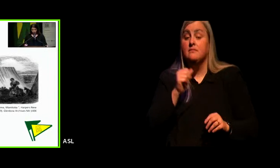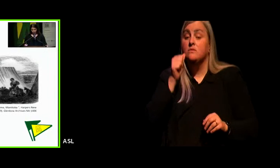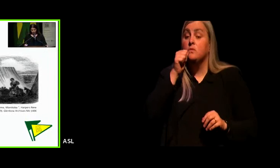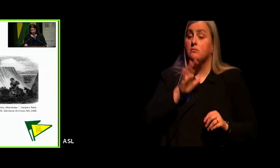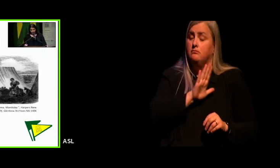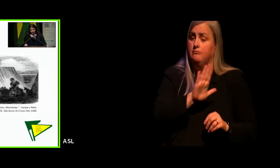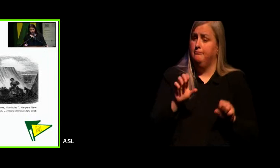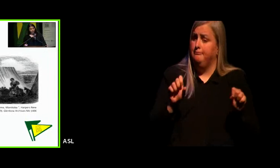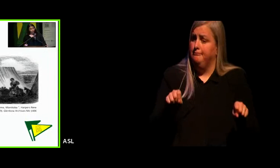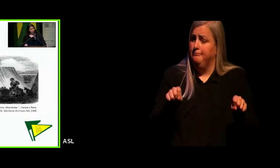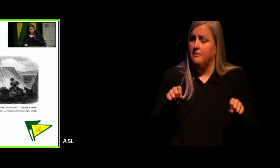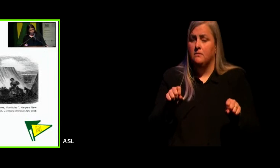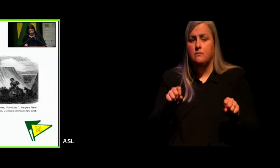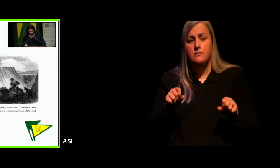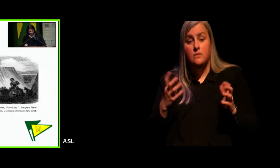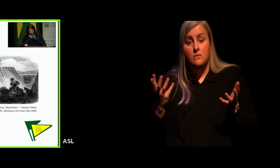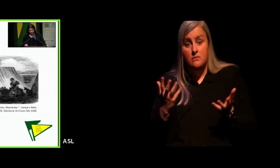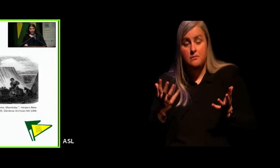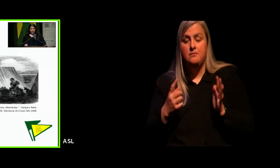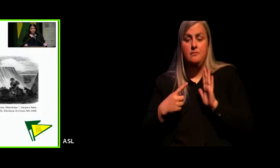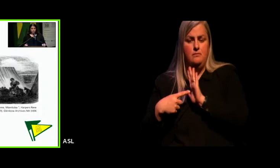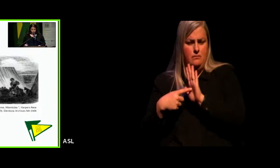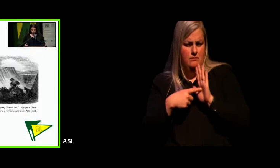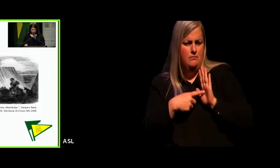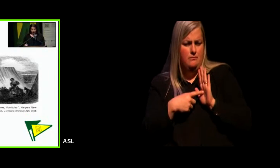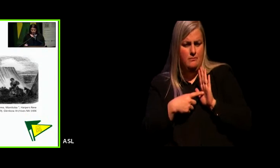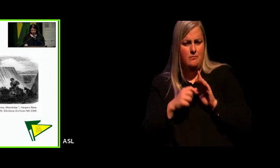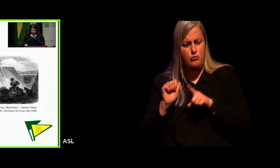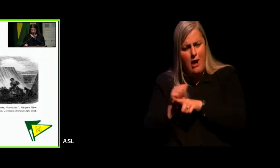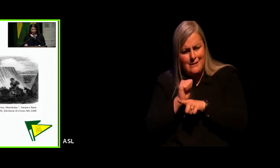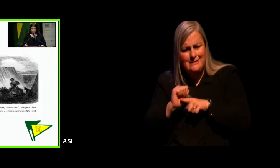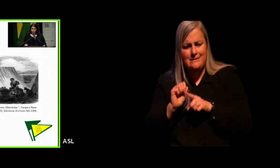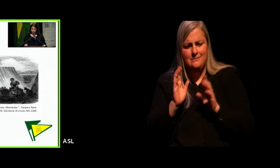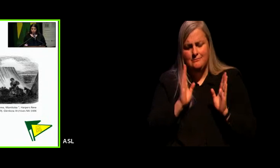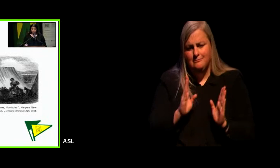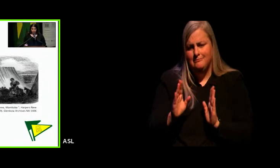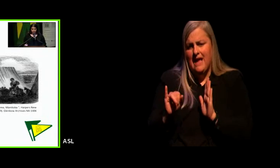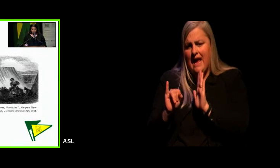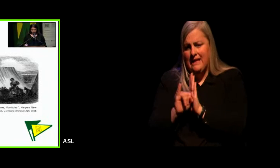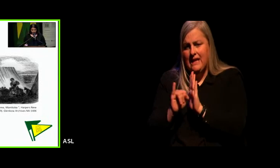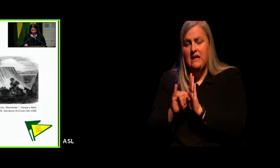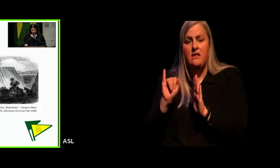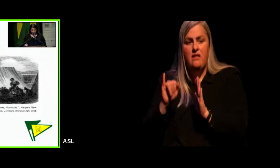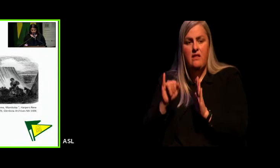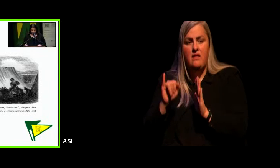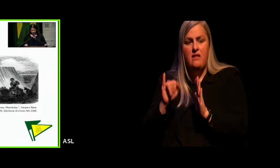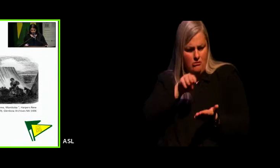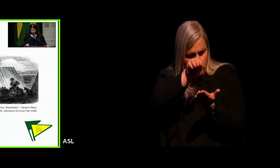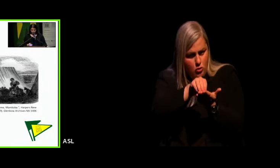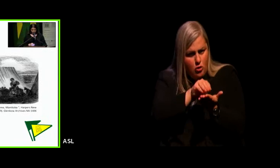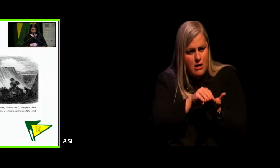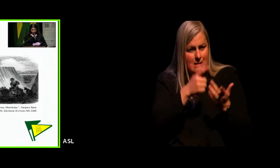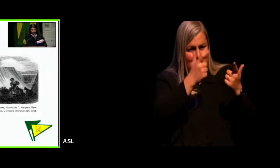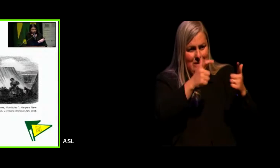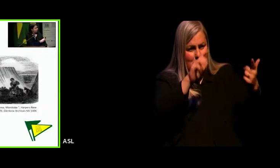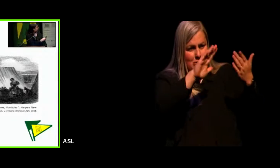structure family identity through food practices has been recorded in many settings and not only in Métis environments.